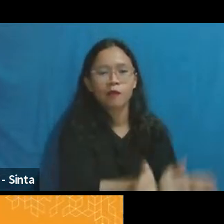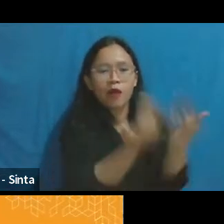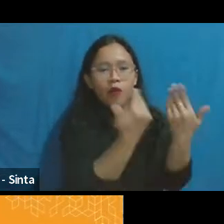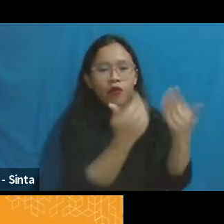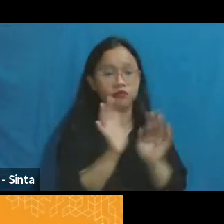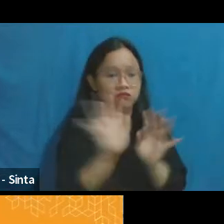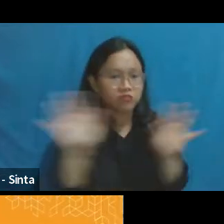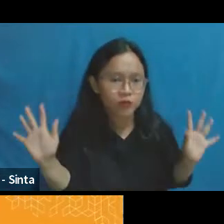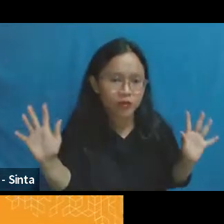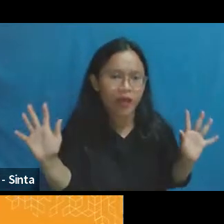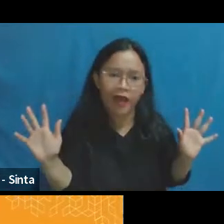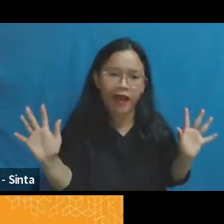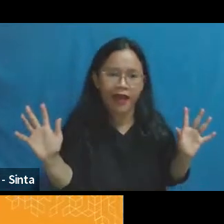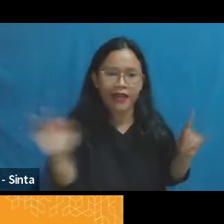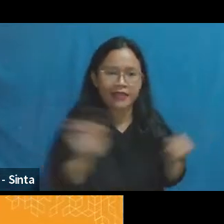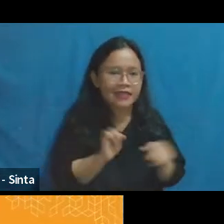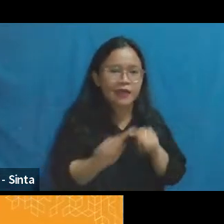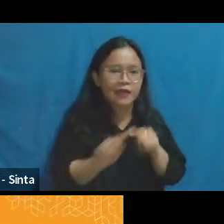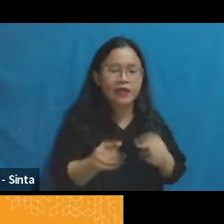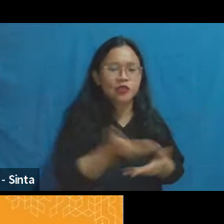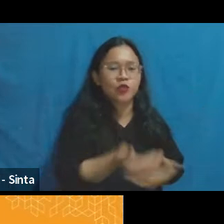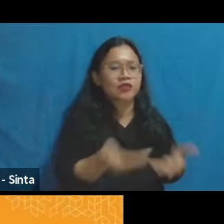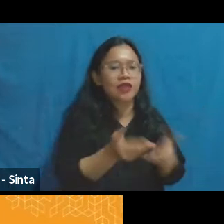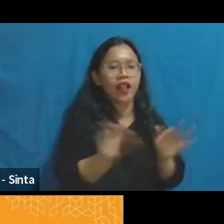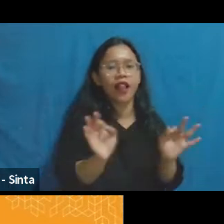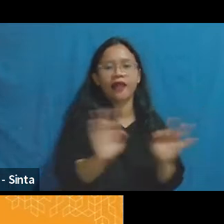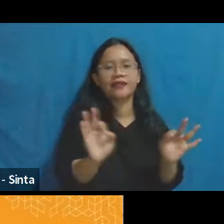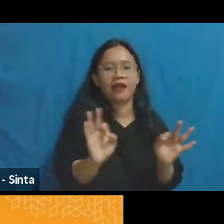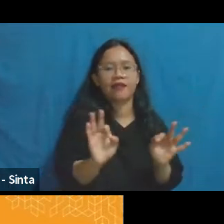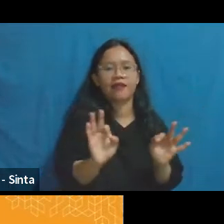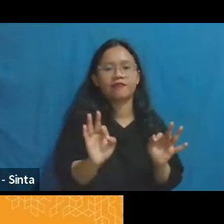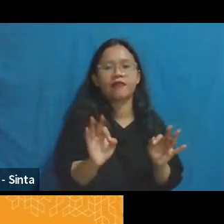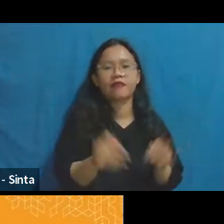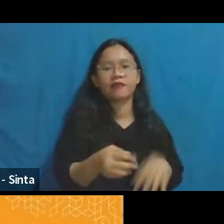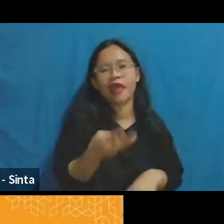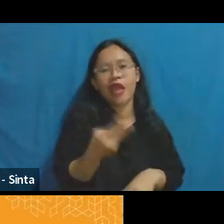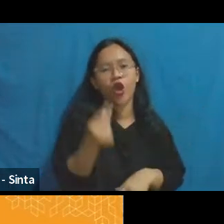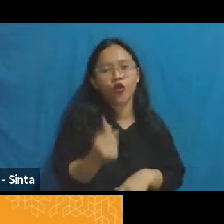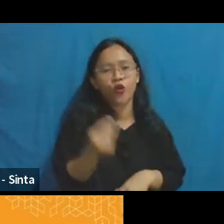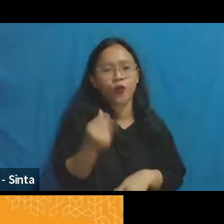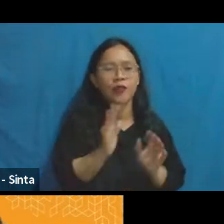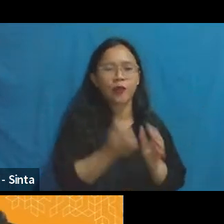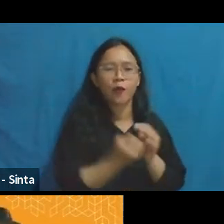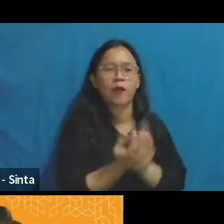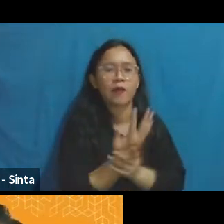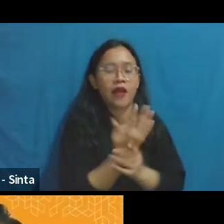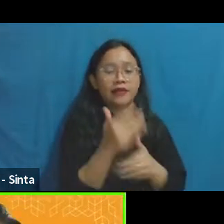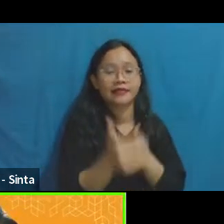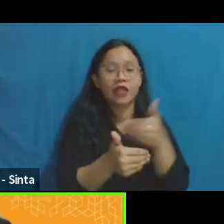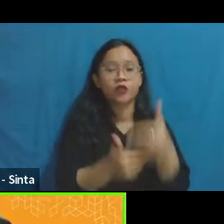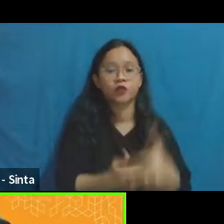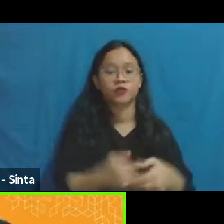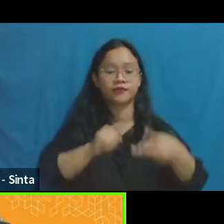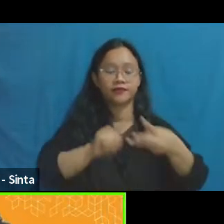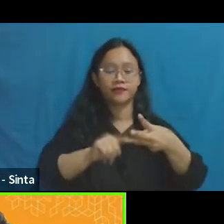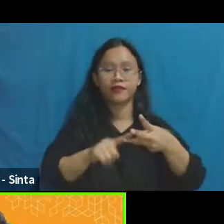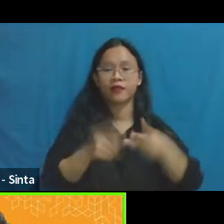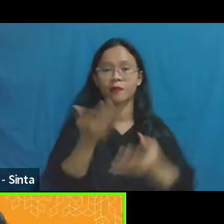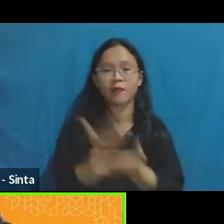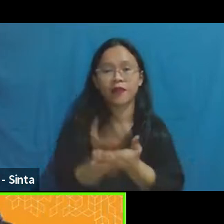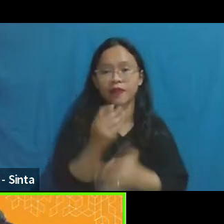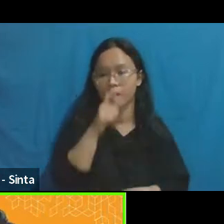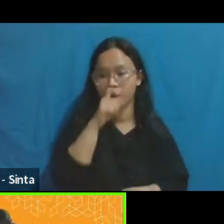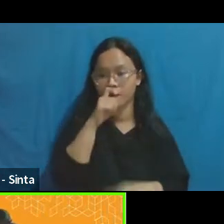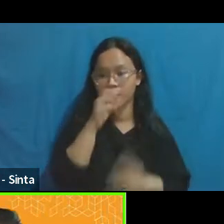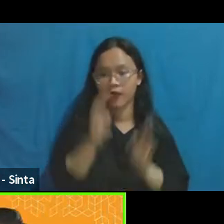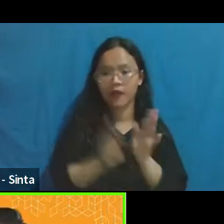But anyway, thank you so much, Ian. I'd like to move to Pak Made. Which might be Thank you. Let me